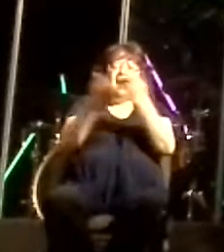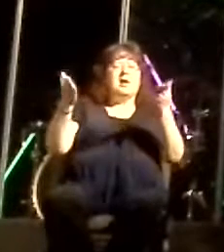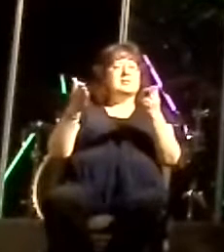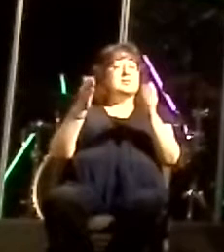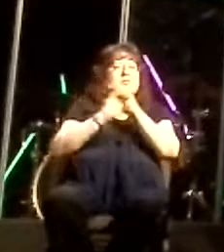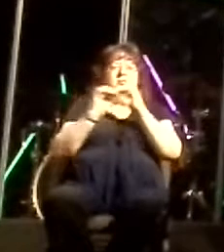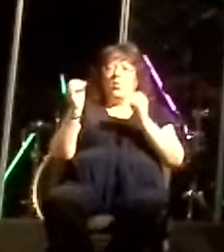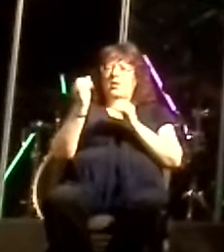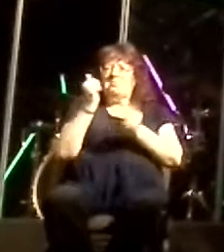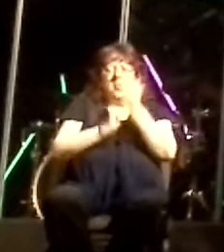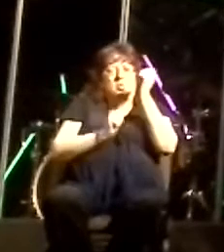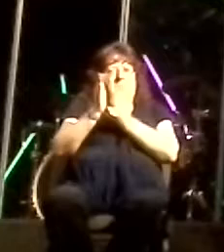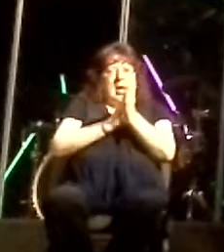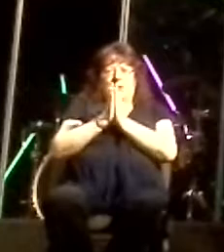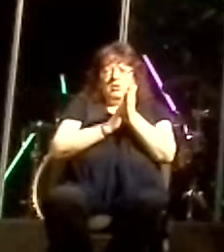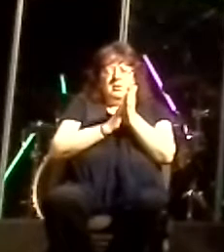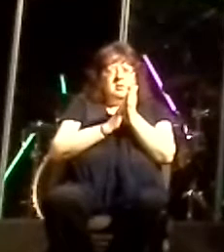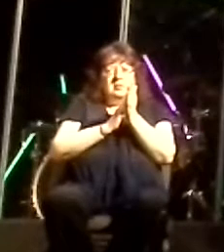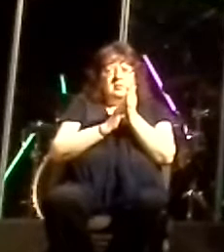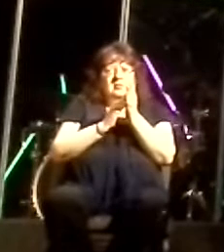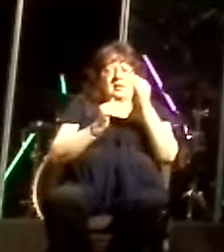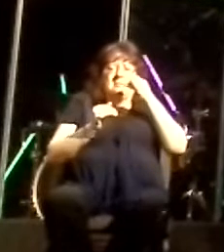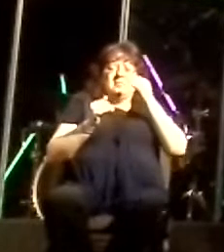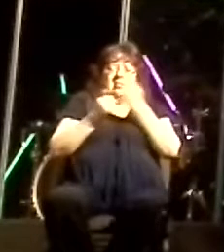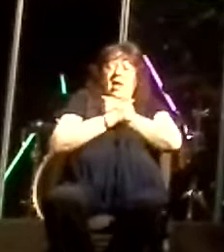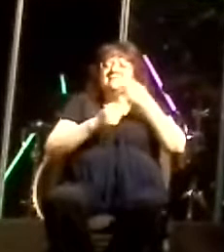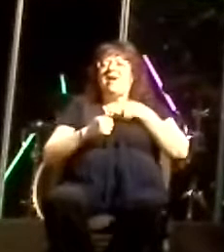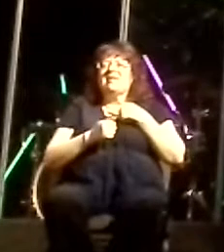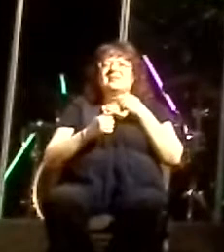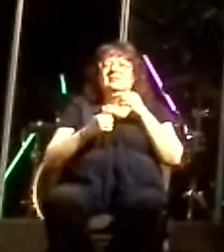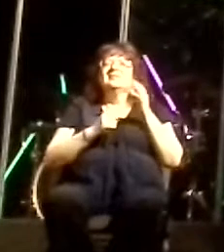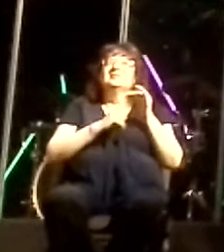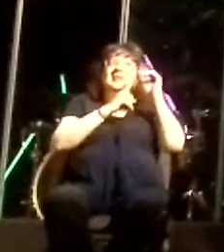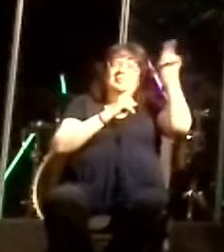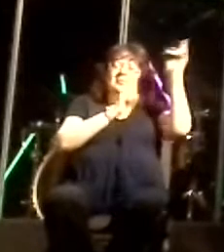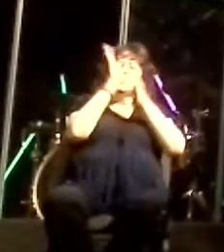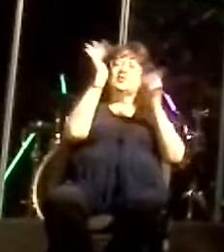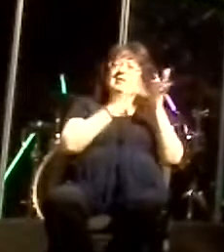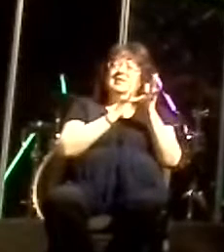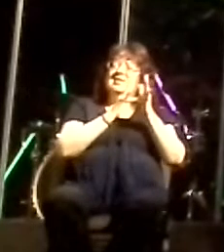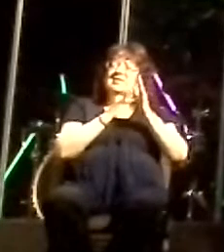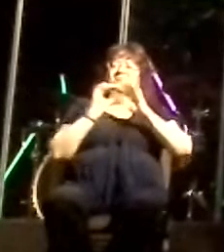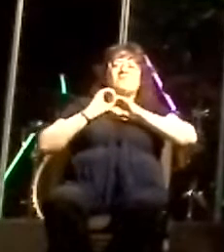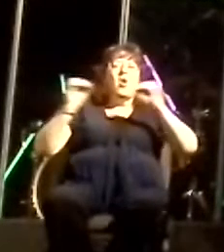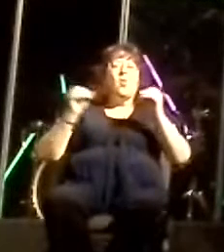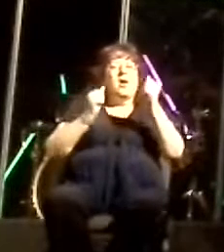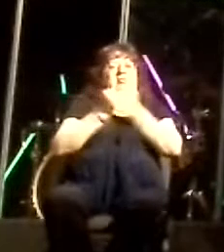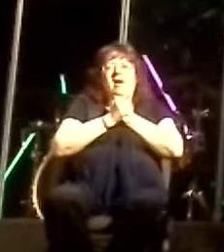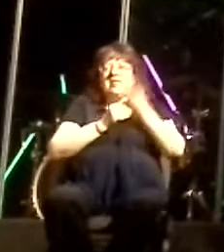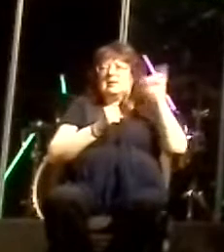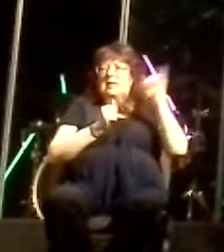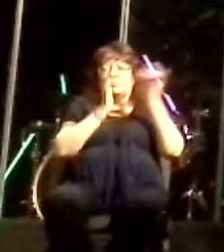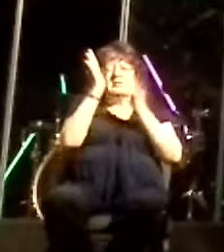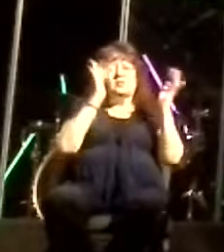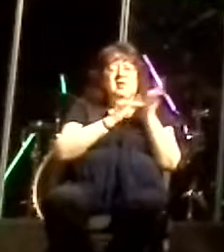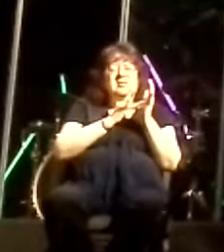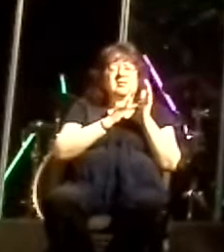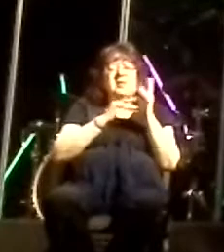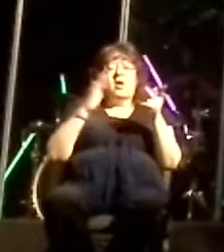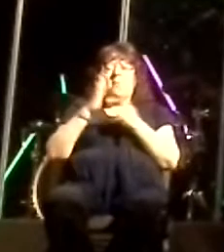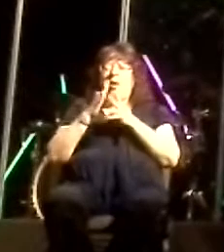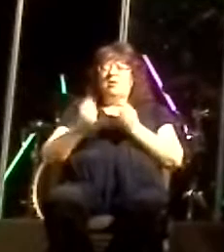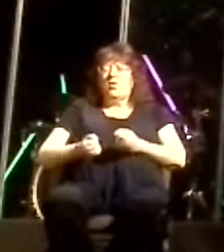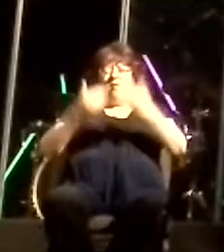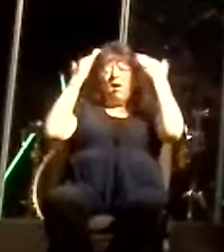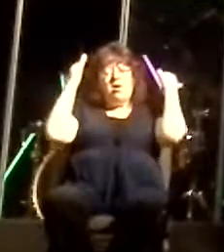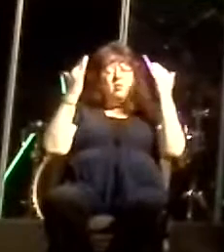more passionate for us than he is. No one has loved us to that extent. The Apostle Paul was so overwhelmed by the love of Christ, he